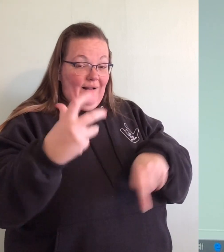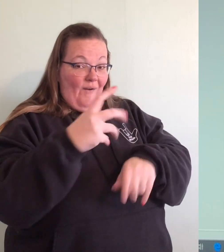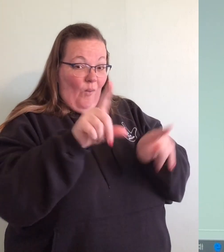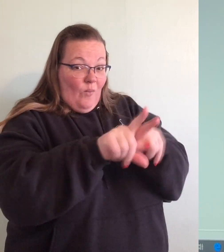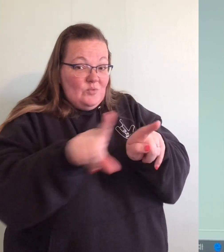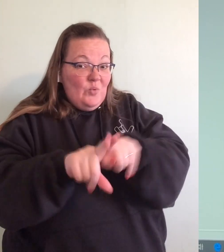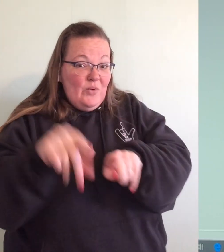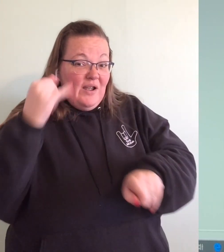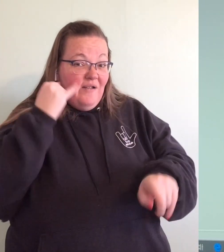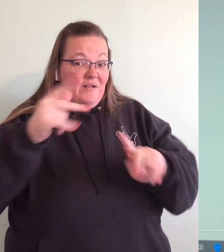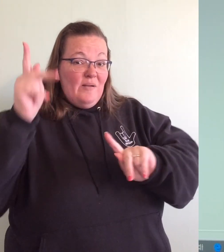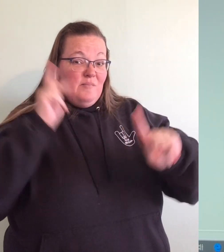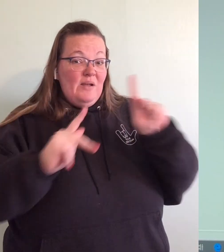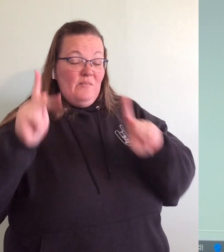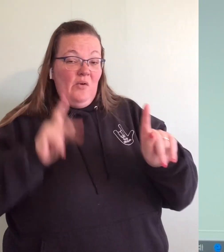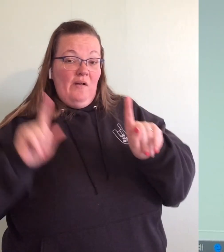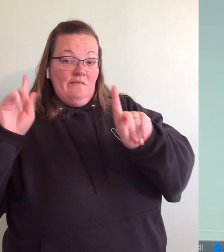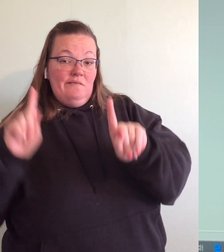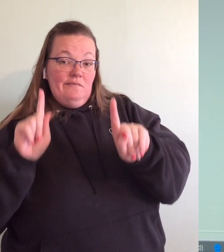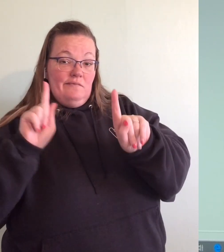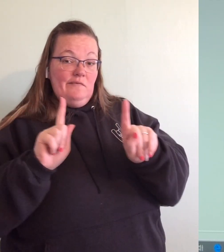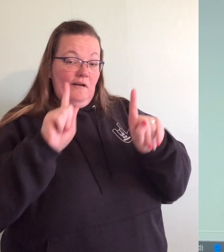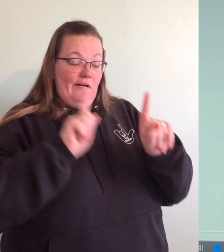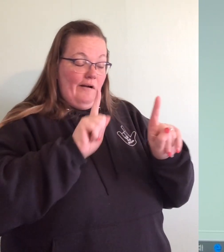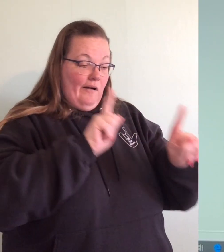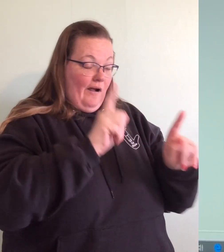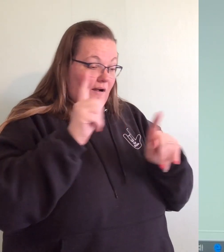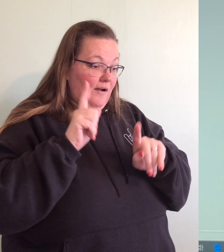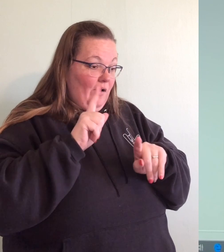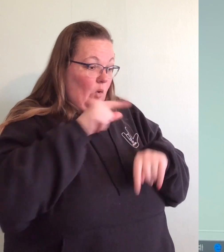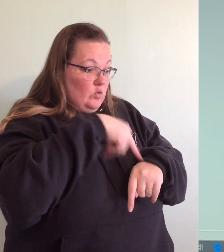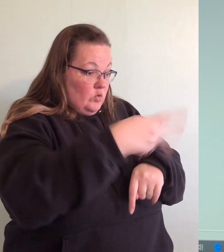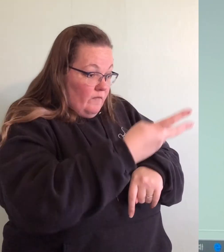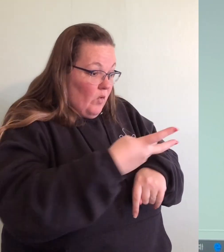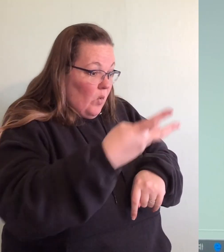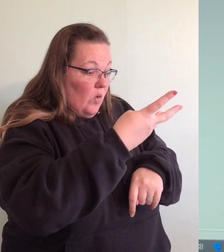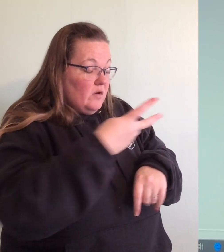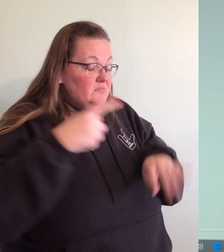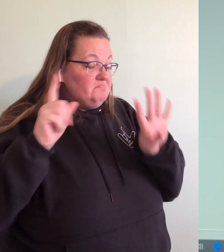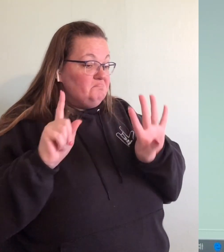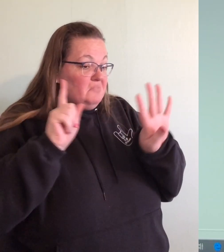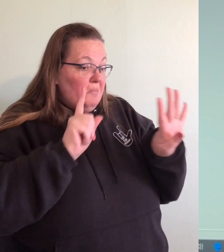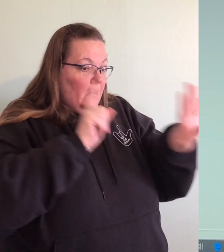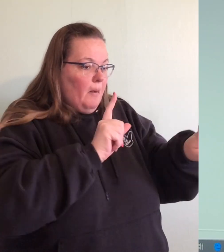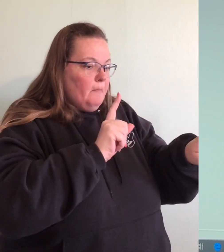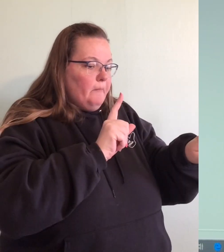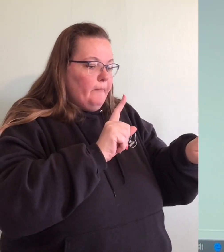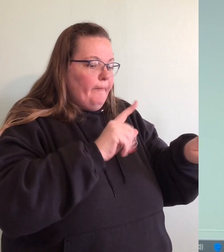you, why, he won't find any tracks."